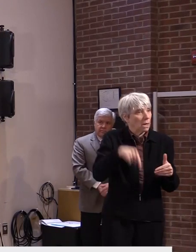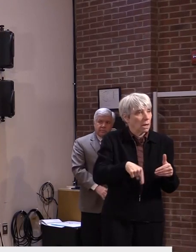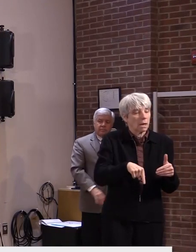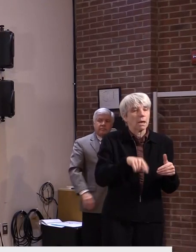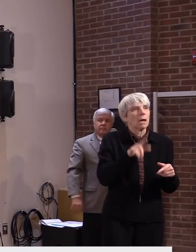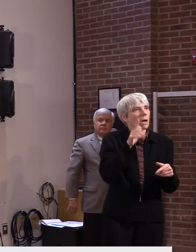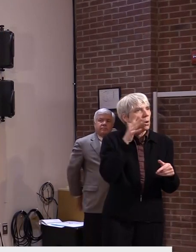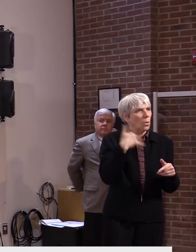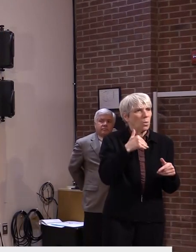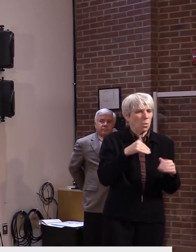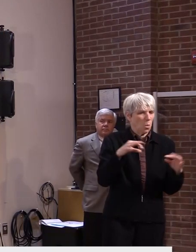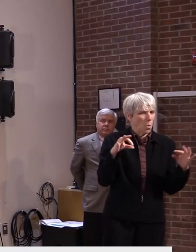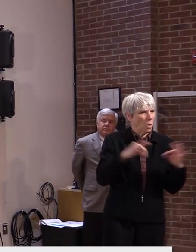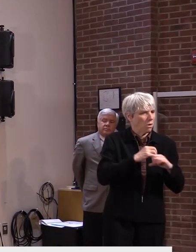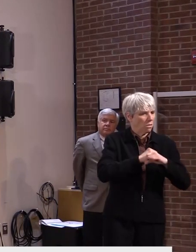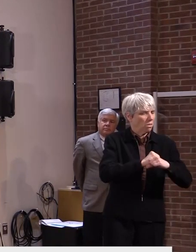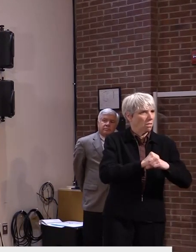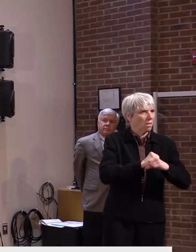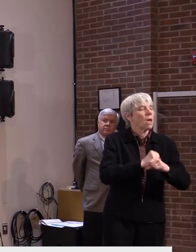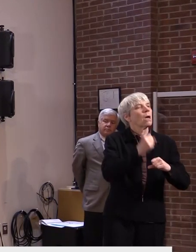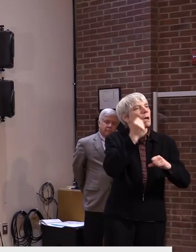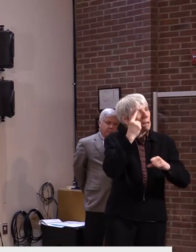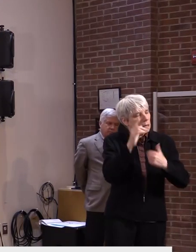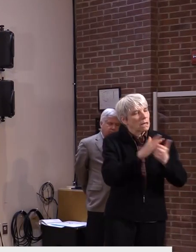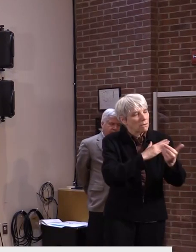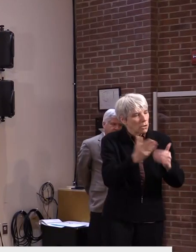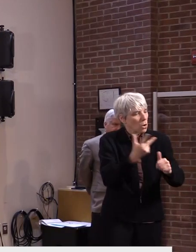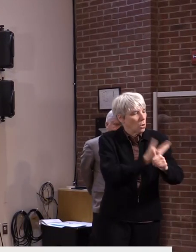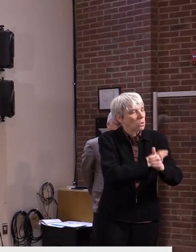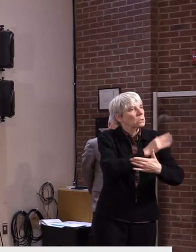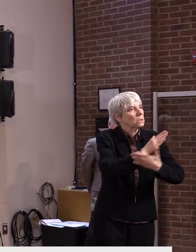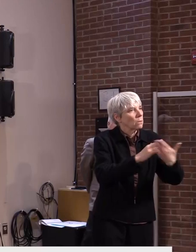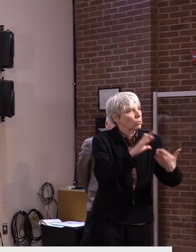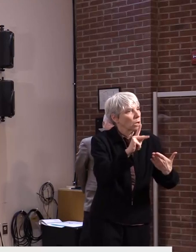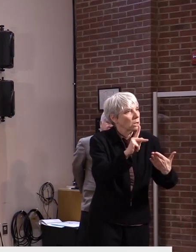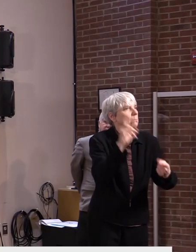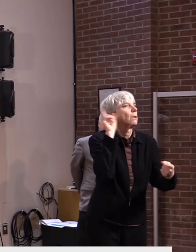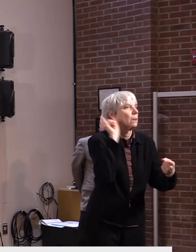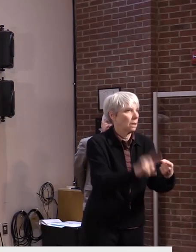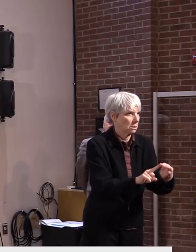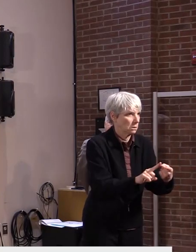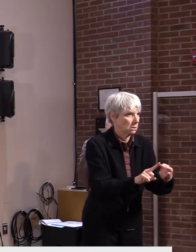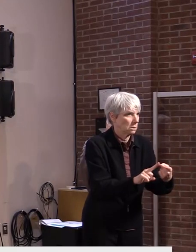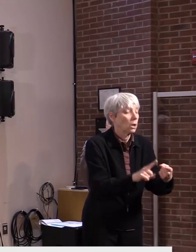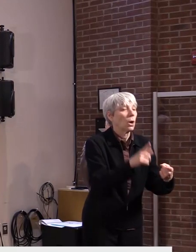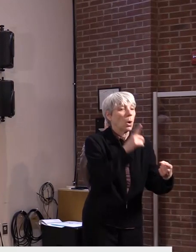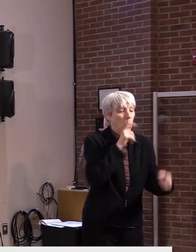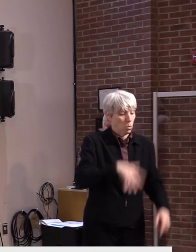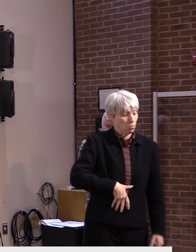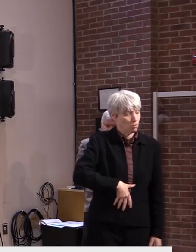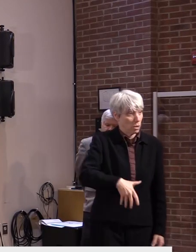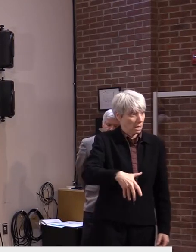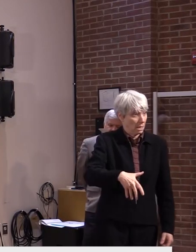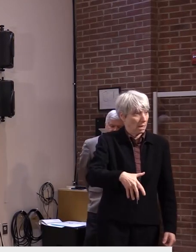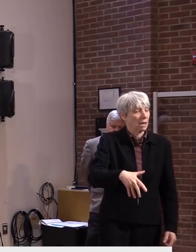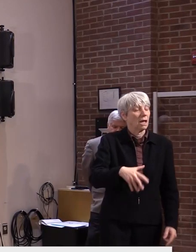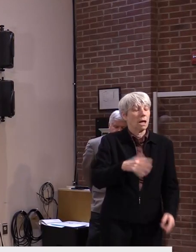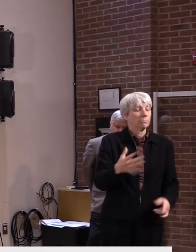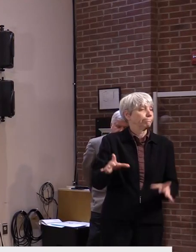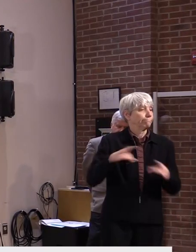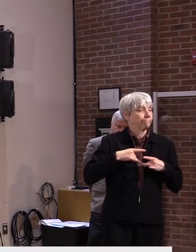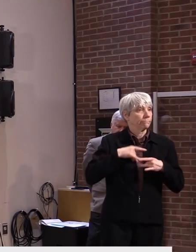or potential risks. Pregnant people with COVID-19 are at increased risk of adverse